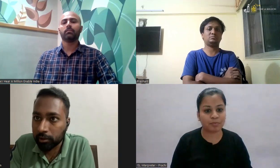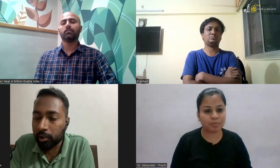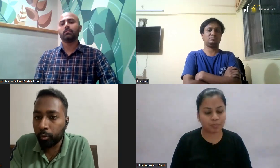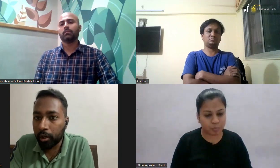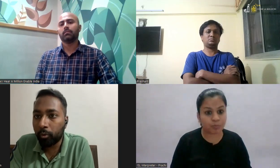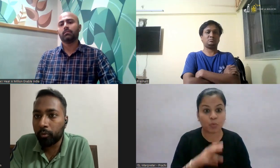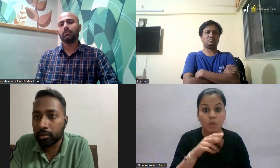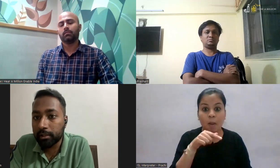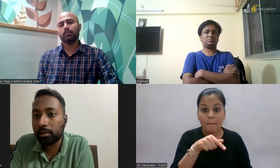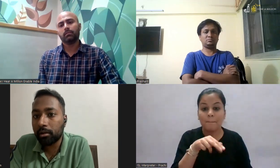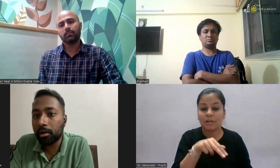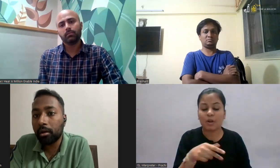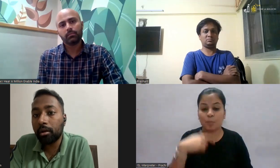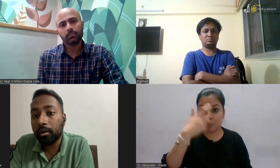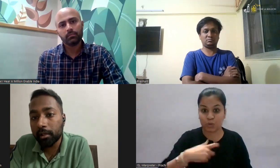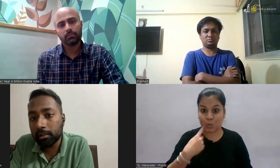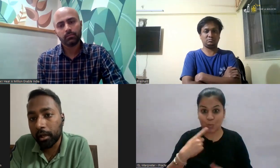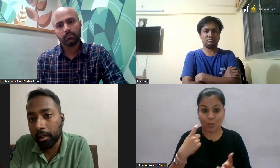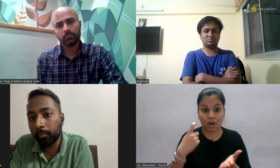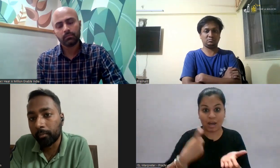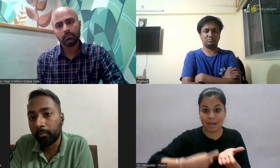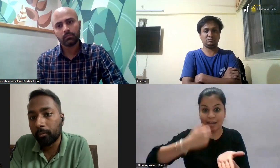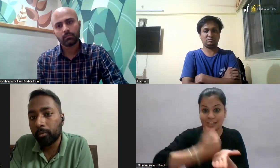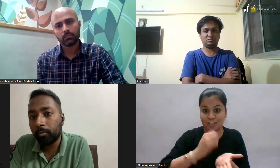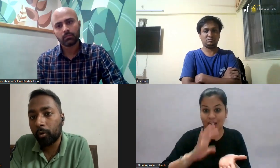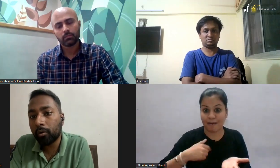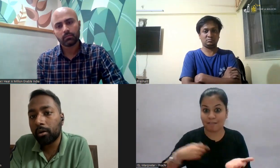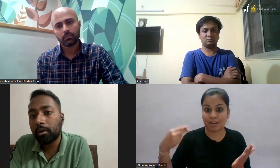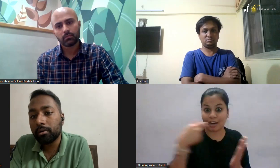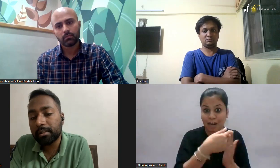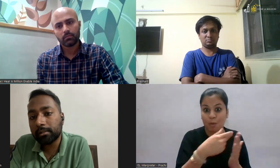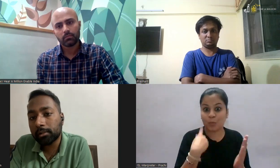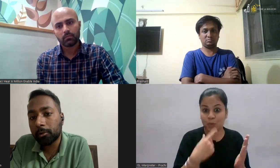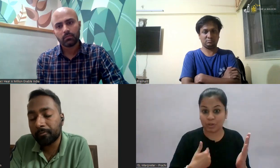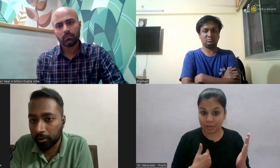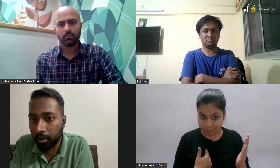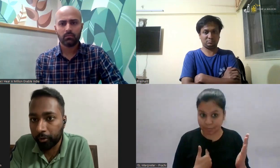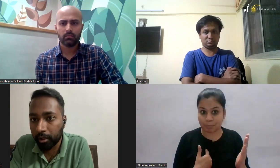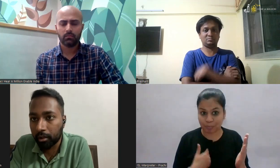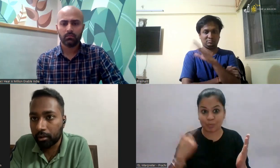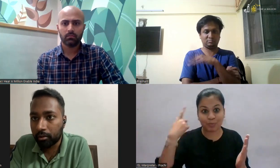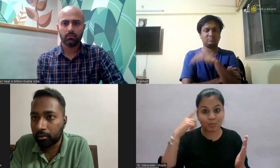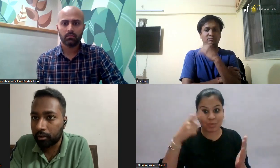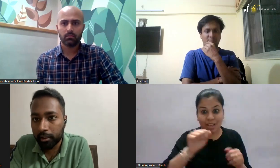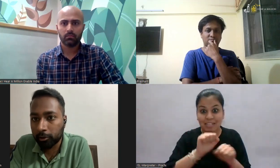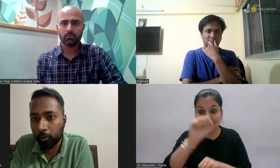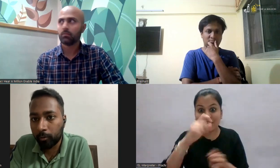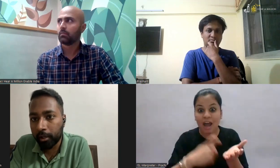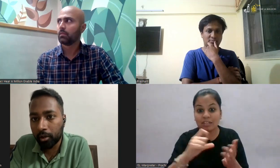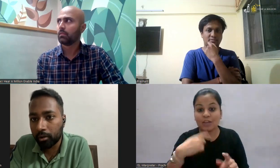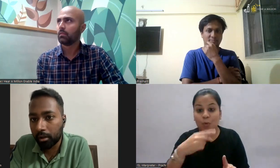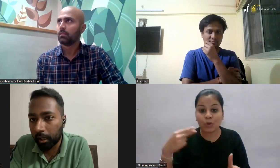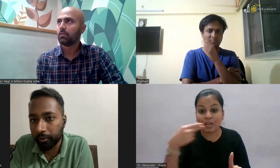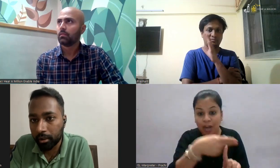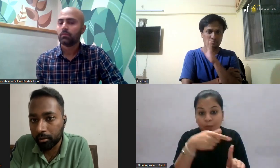the person who have registered his name for registration of certificate. That is called